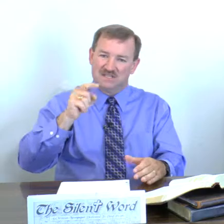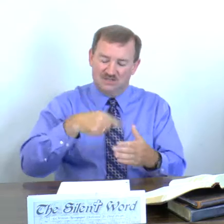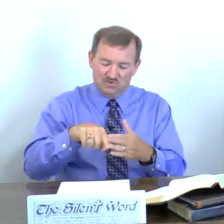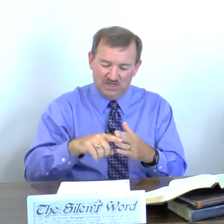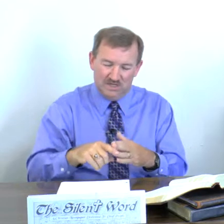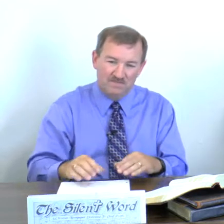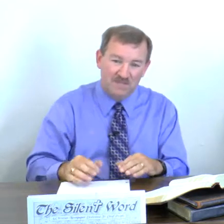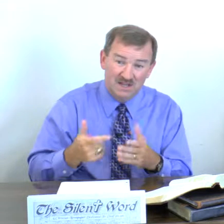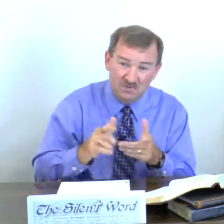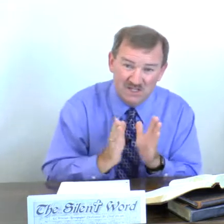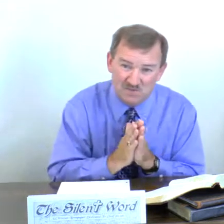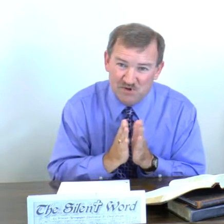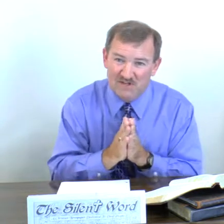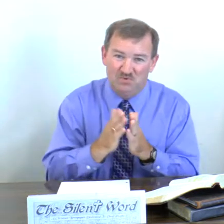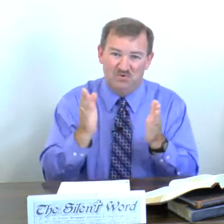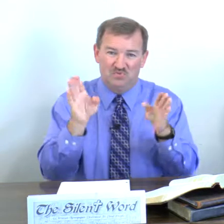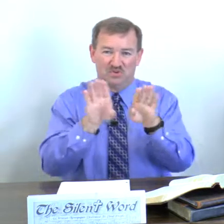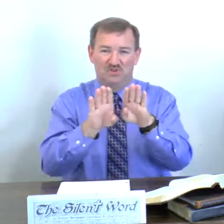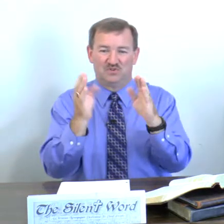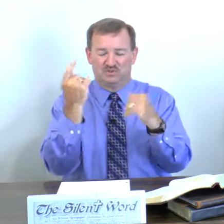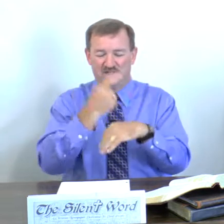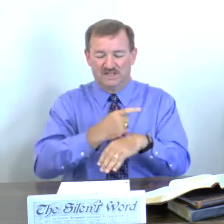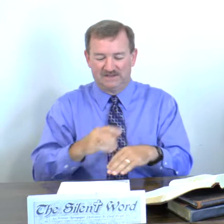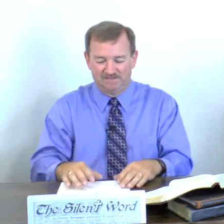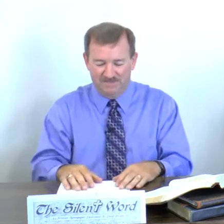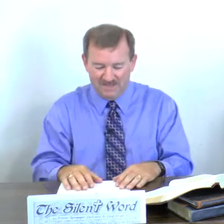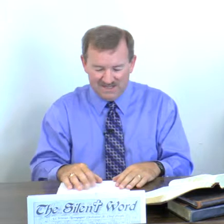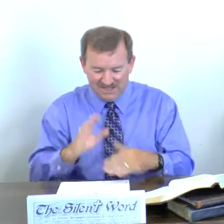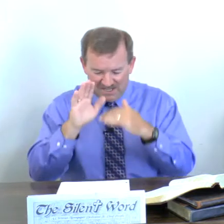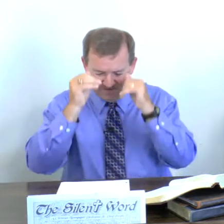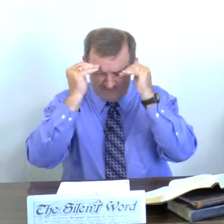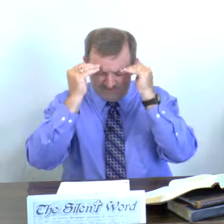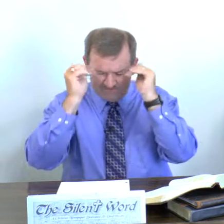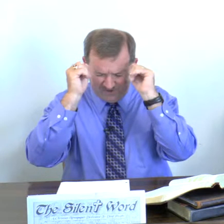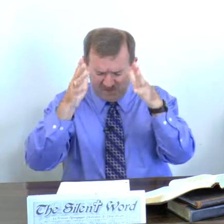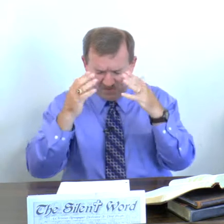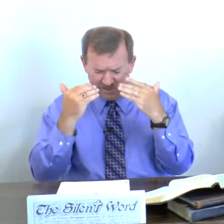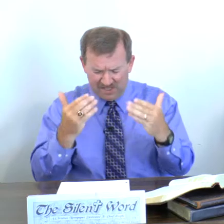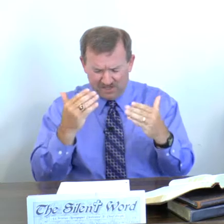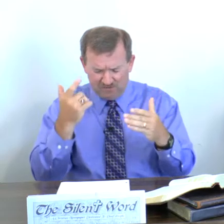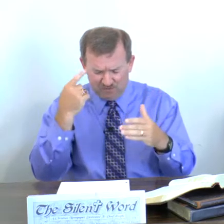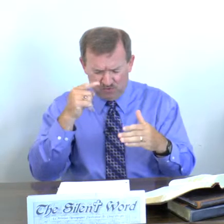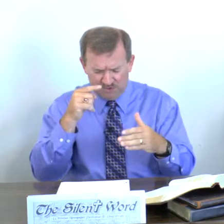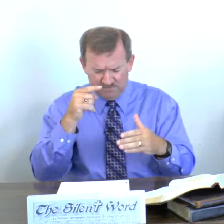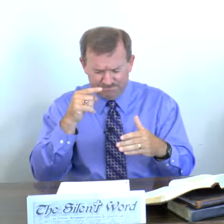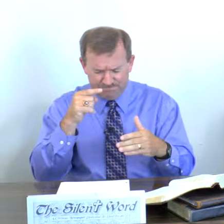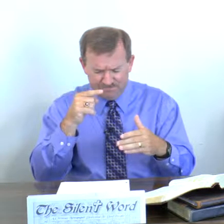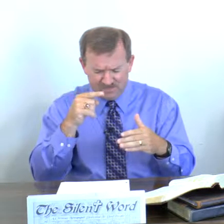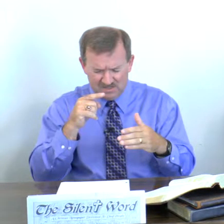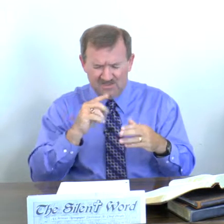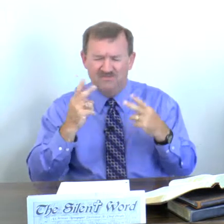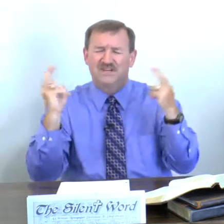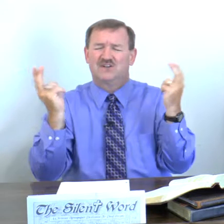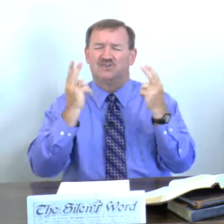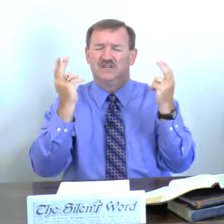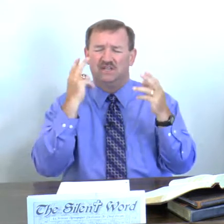next week. Well, let's pray and we'll close for today. Heavenly Father, we thank you for the victory that